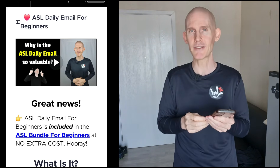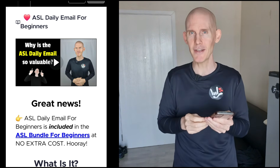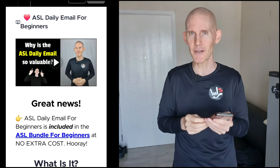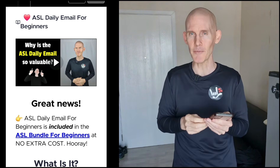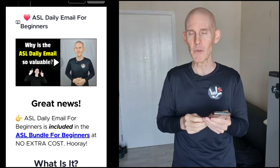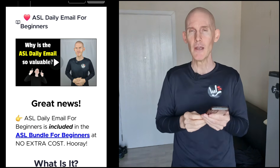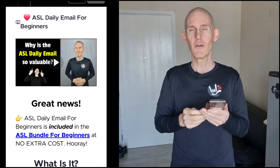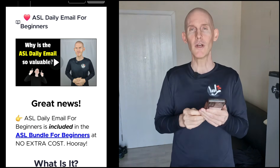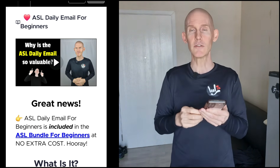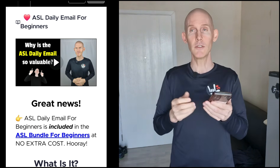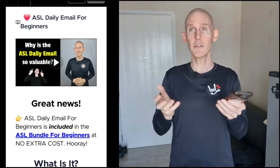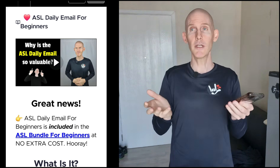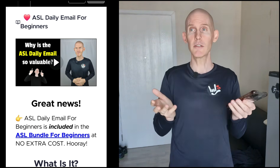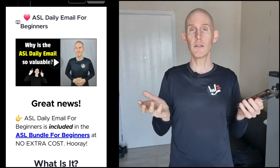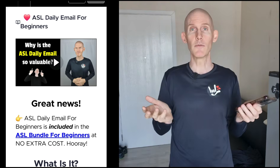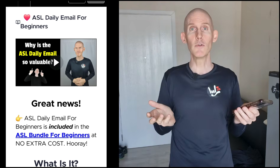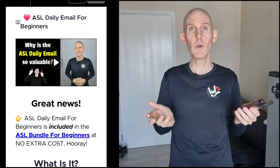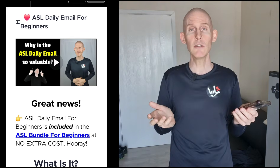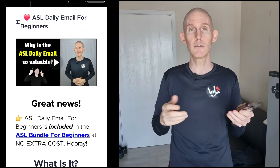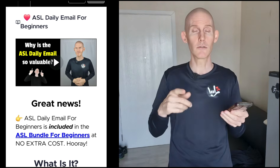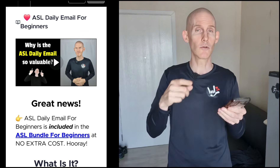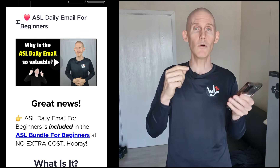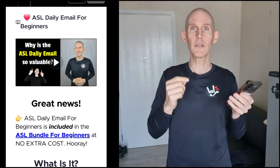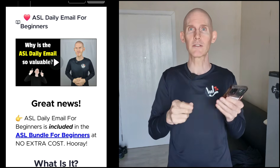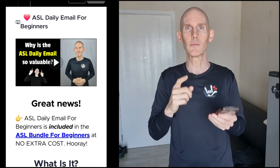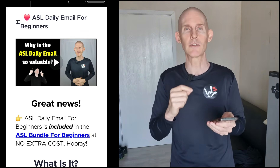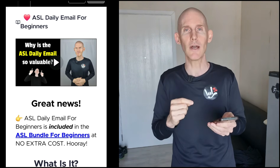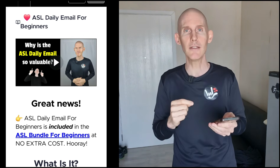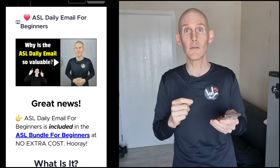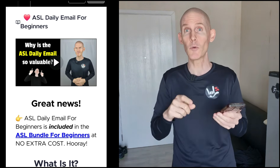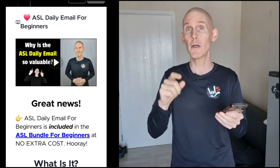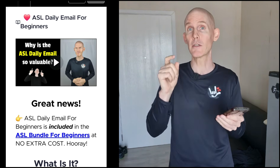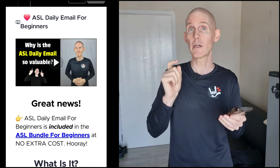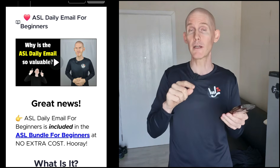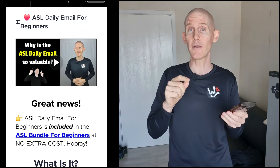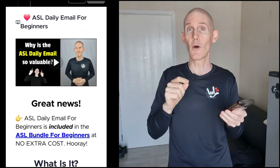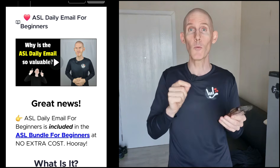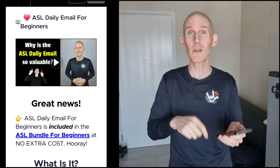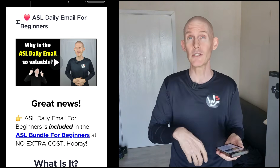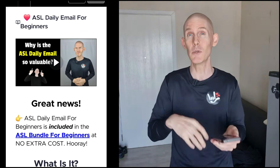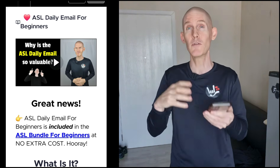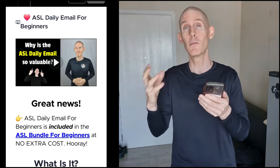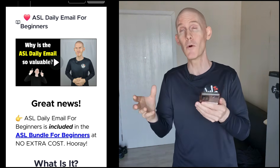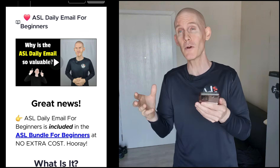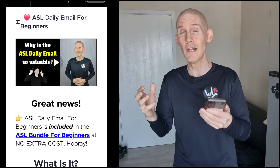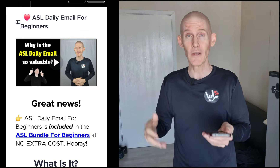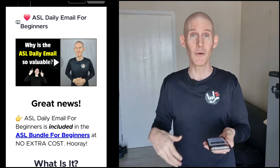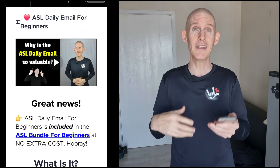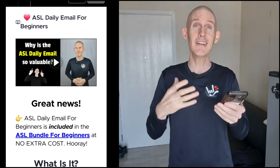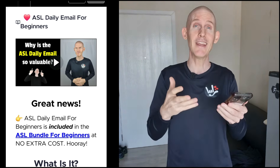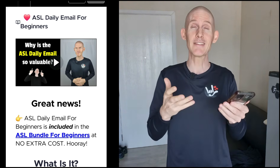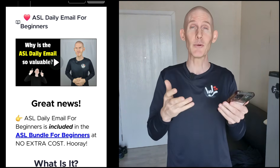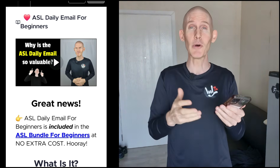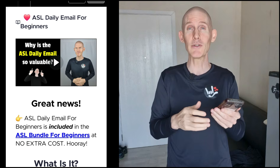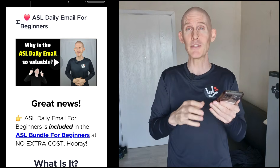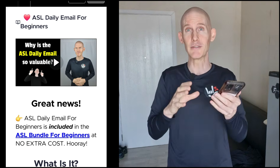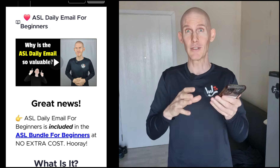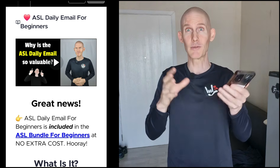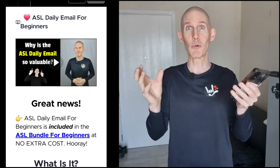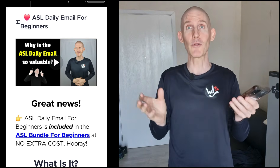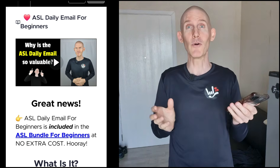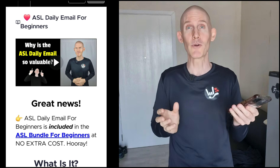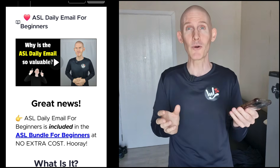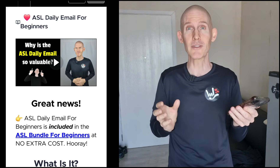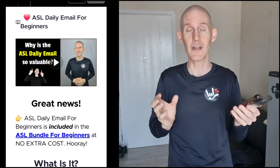10-day cycle, right? So it just takes a few minutes, scroll, get some signs. If you want, you can click on the homework and do even more. Go into the ASL bundle